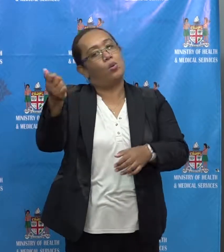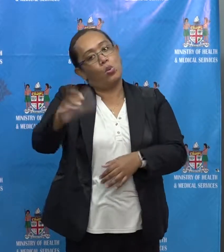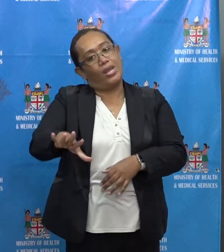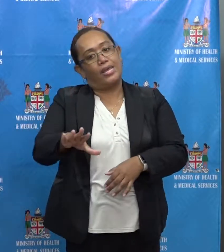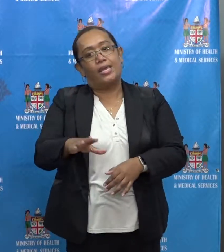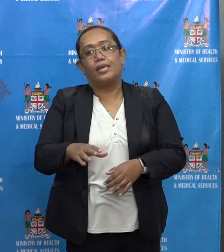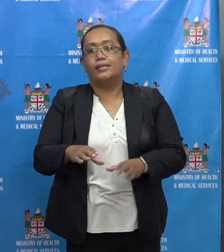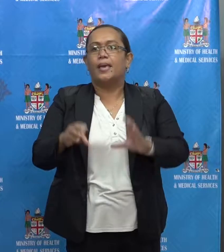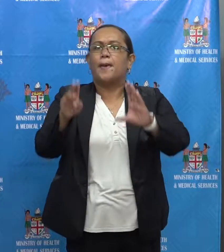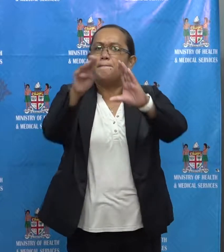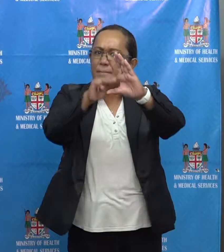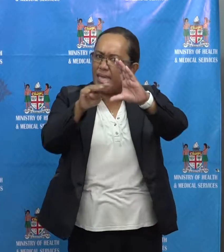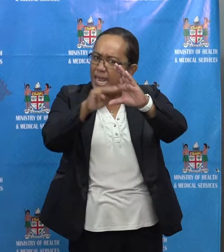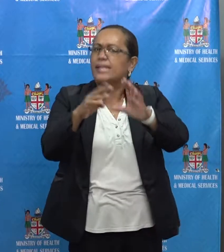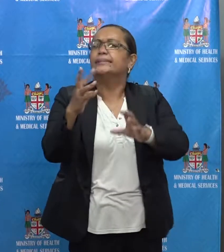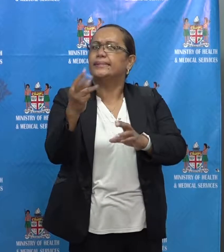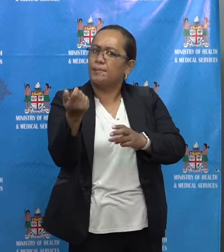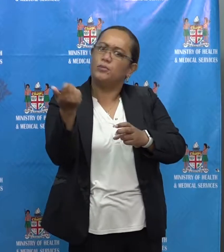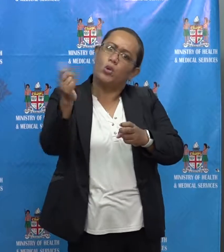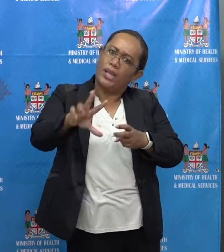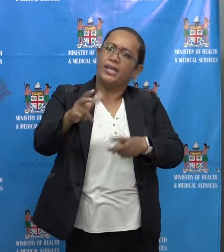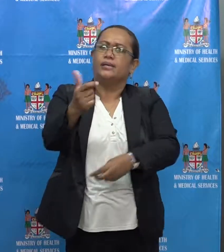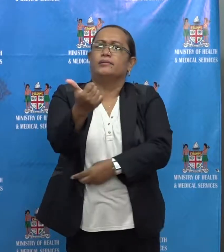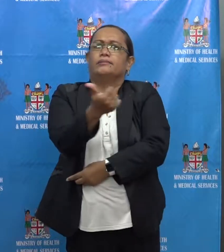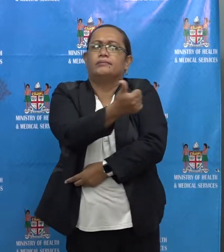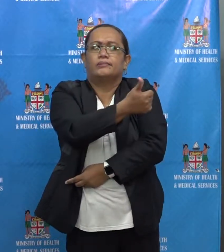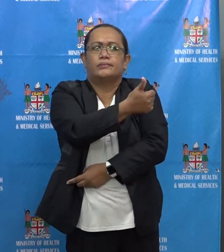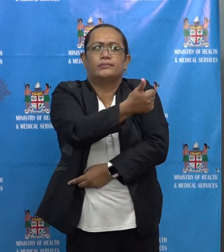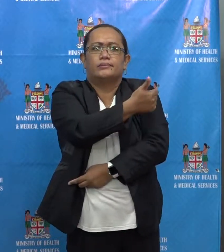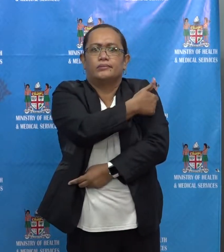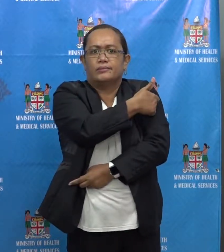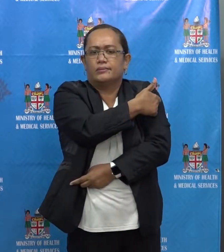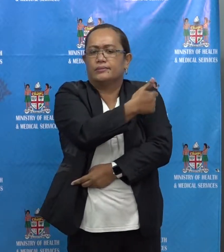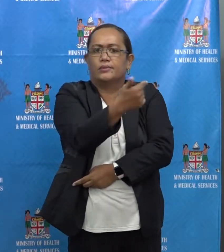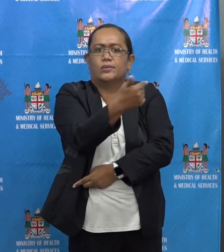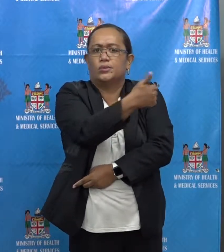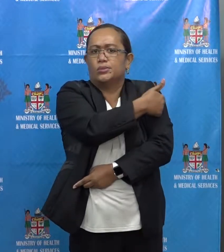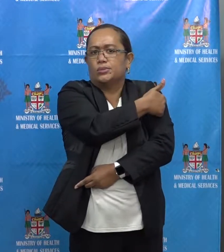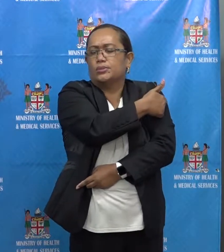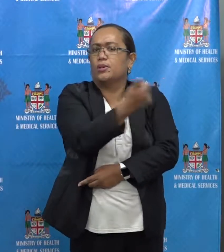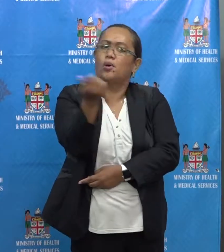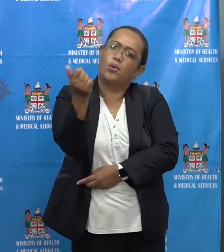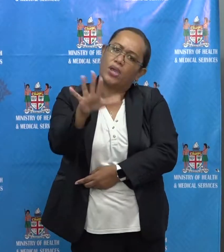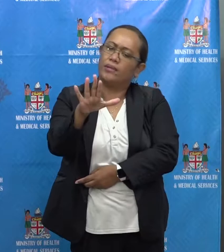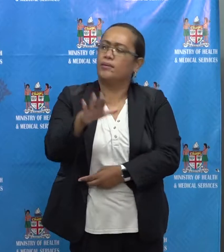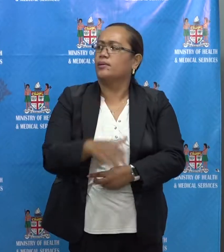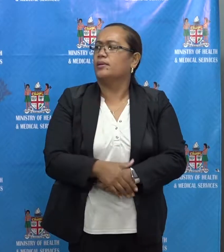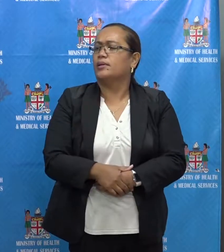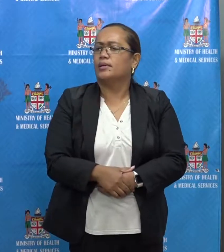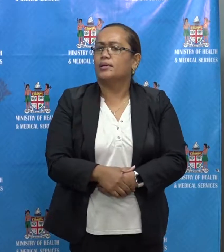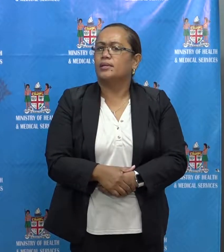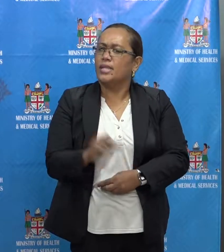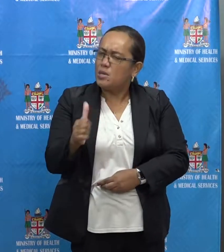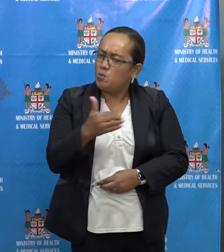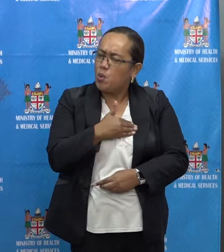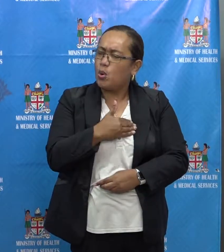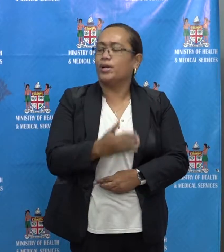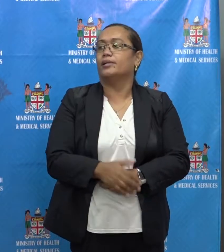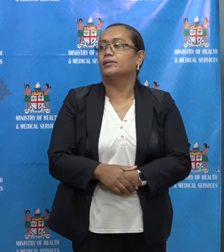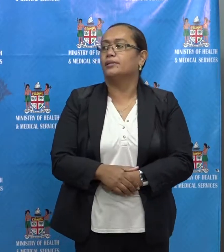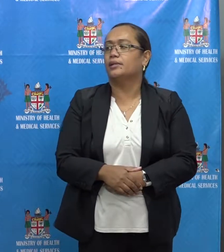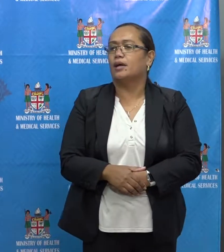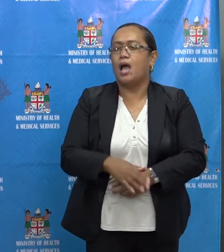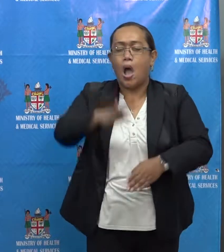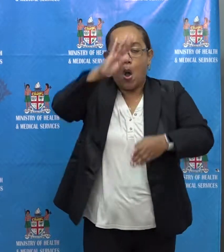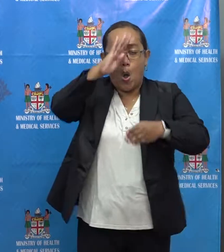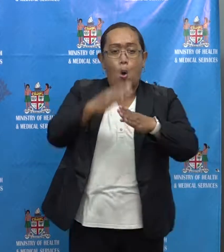of the media as well were asked to come forward, and some of them came and got vaccinated this morning. I hope that by this